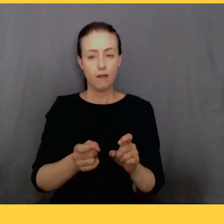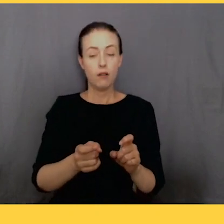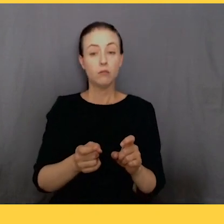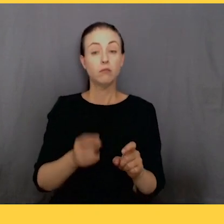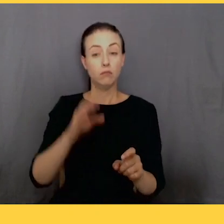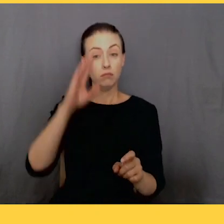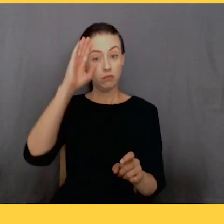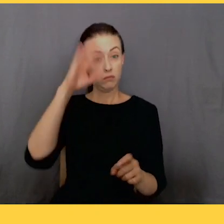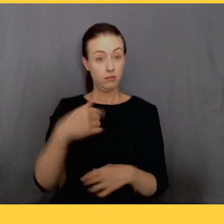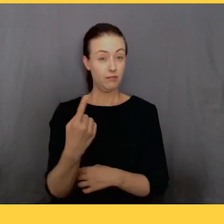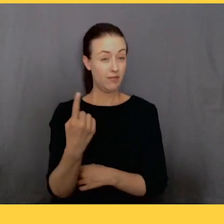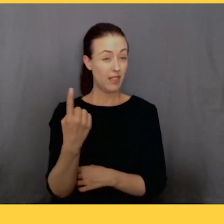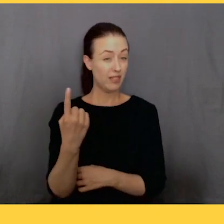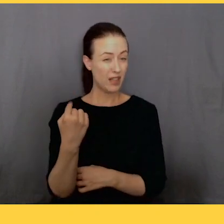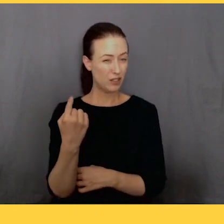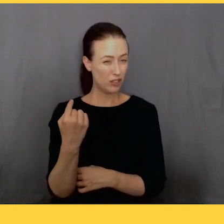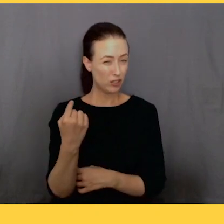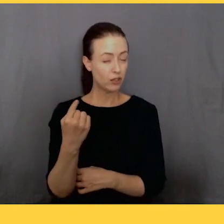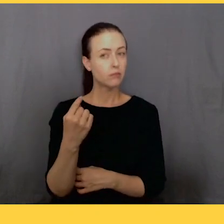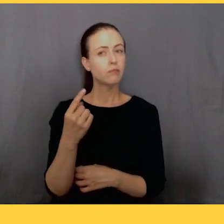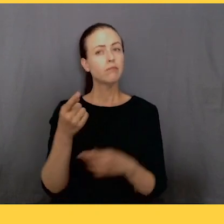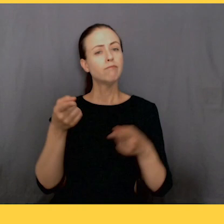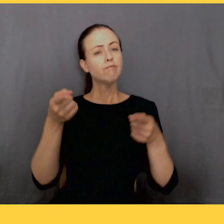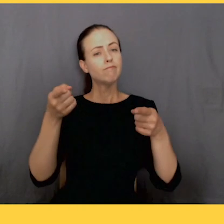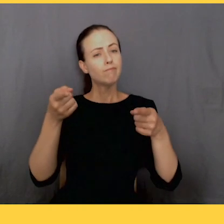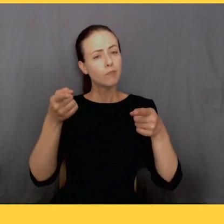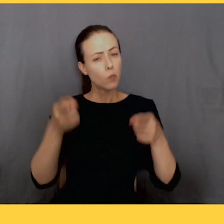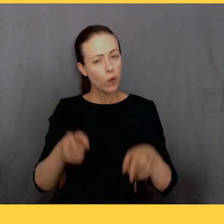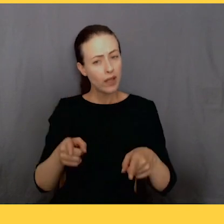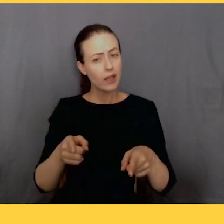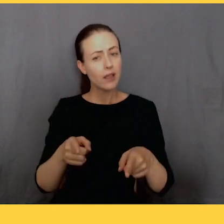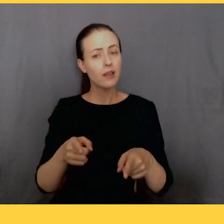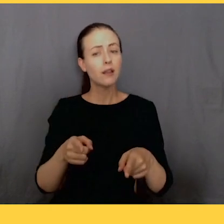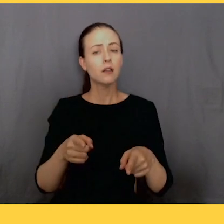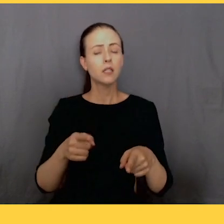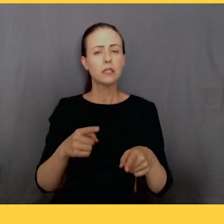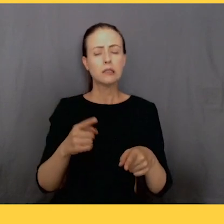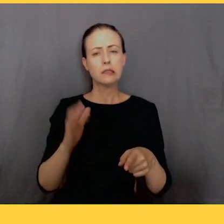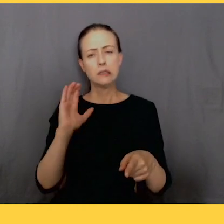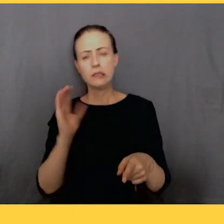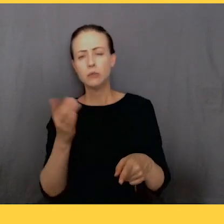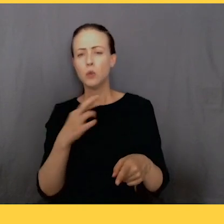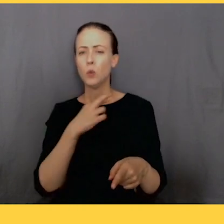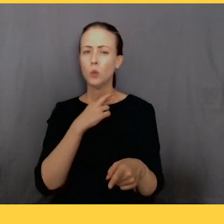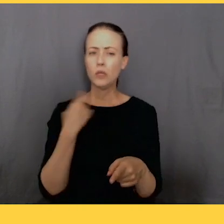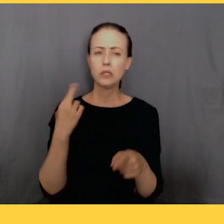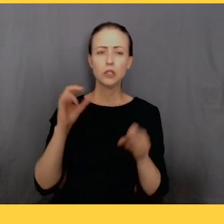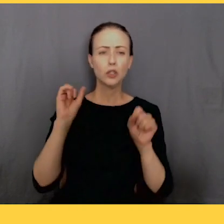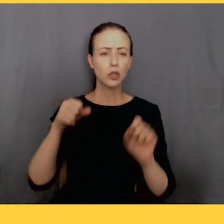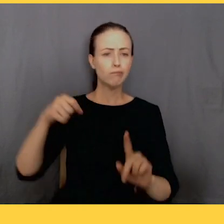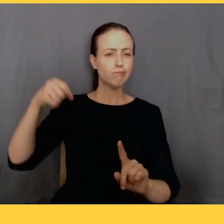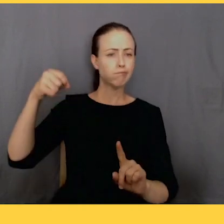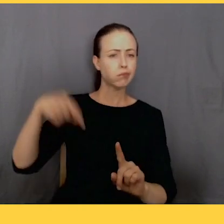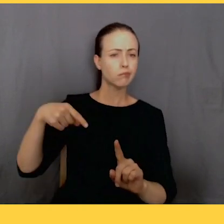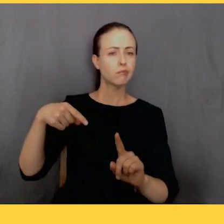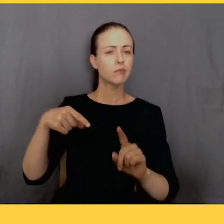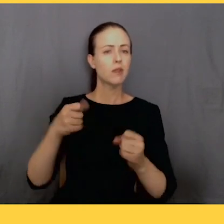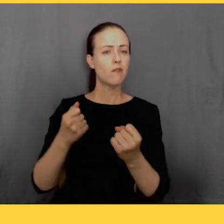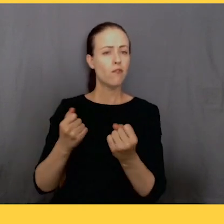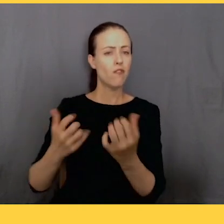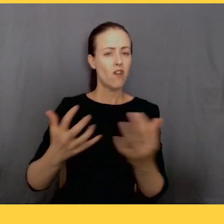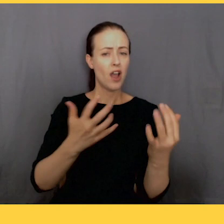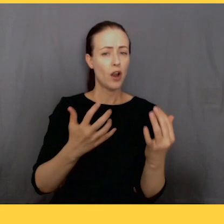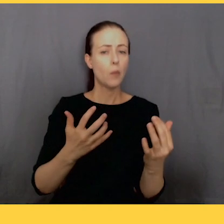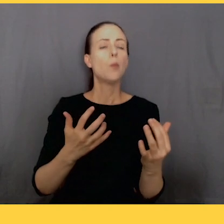when there is a high risk of wildfire, we may declare what's called PSPS, Public Safety Power Shutoff, and temporarily shut off power